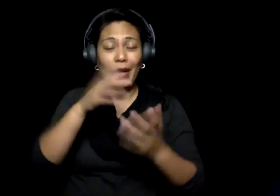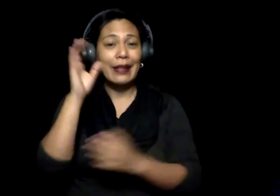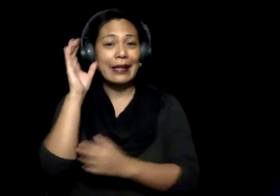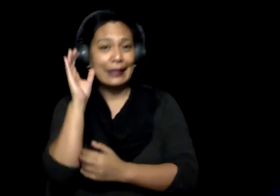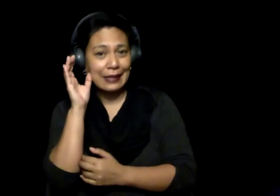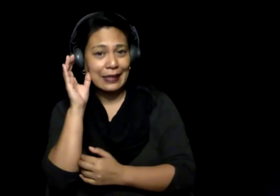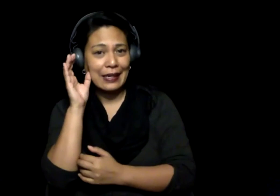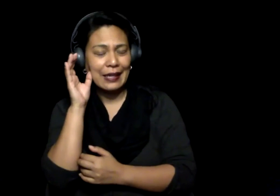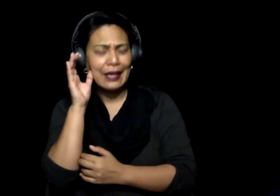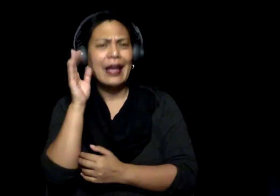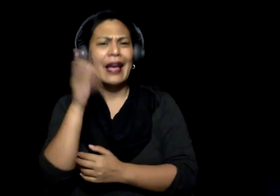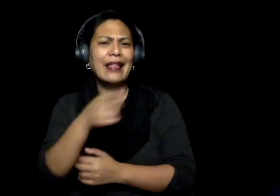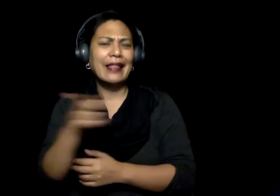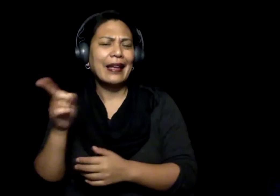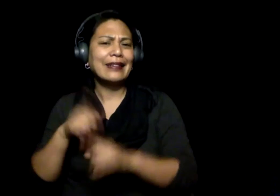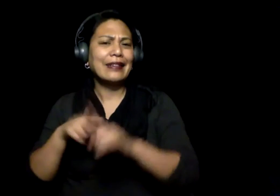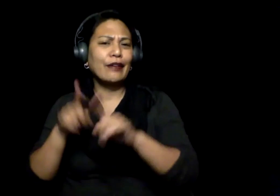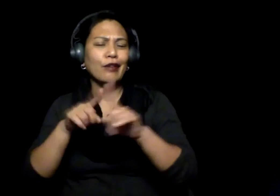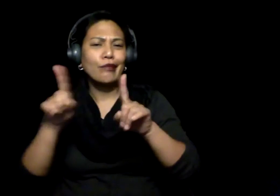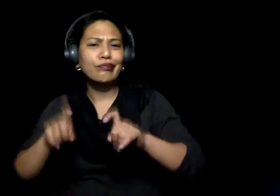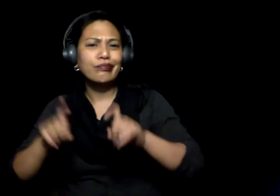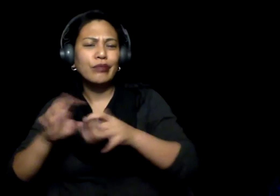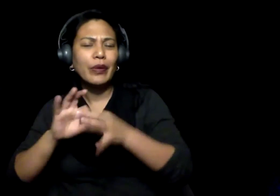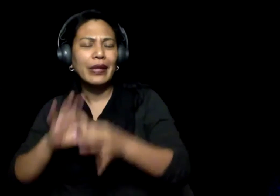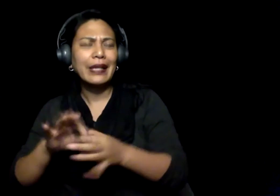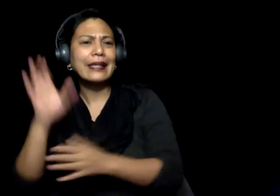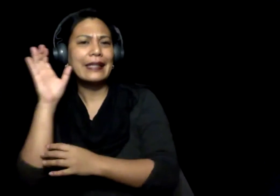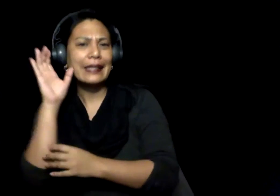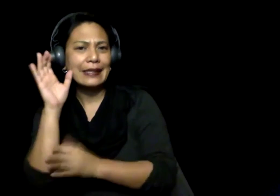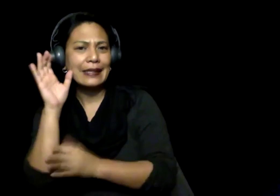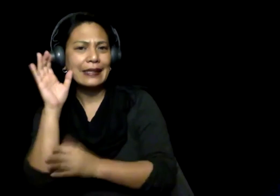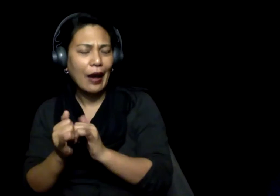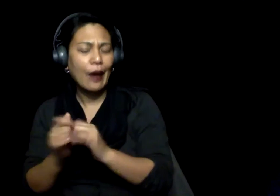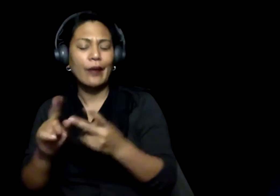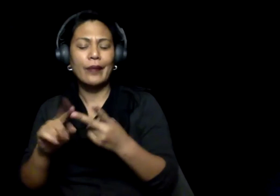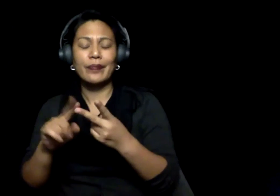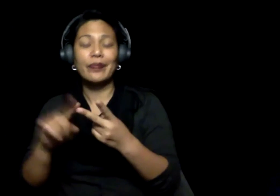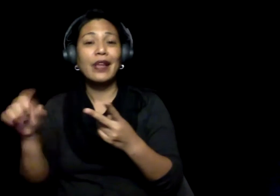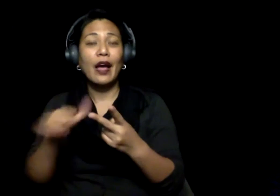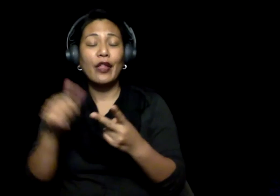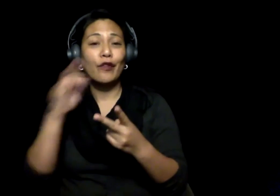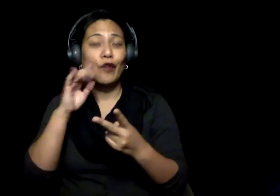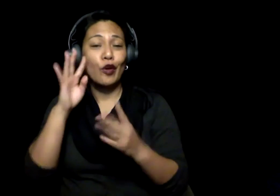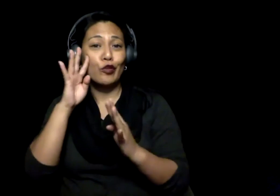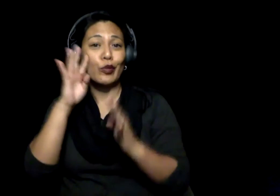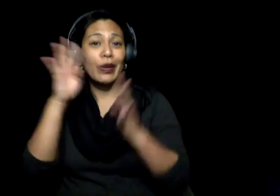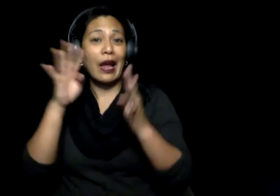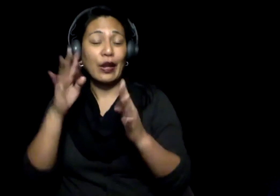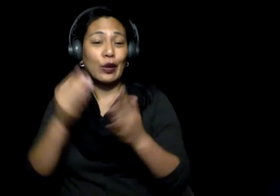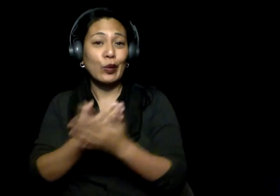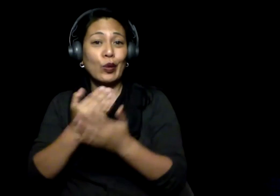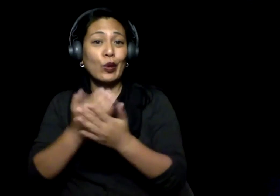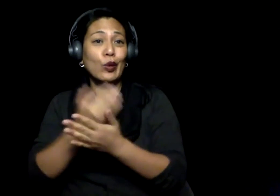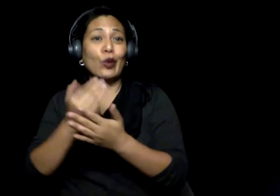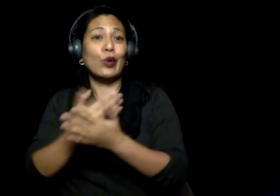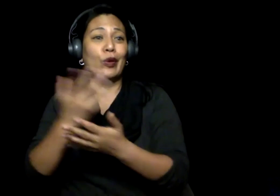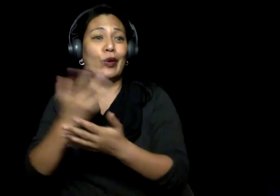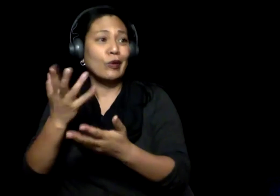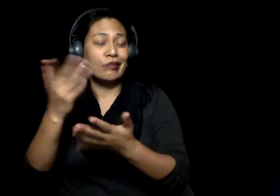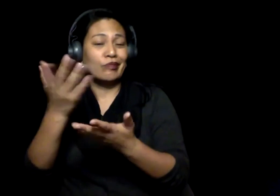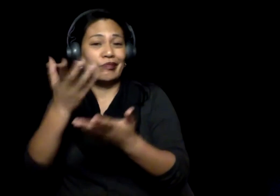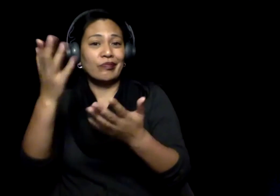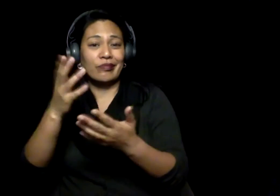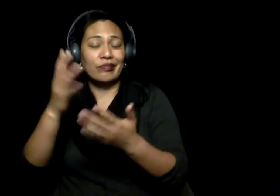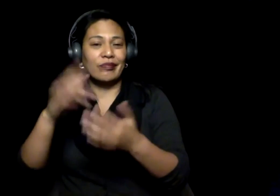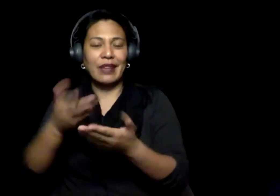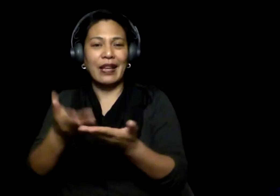deep listening experiments. And then another piece was instrument creation. So they actually made things like turntables and